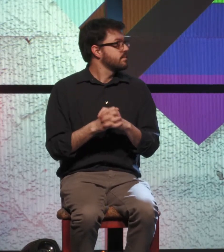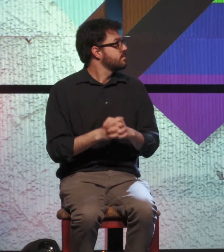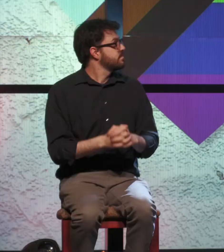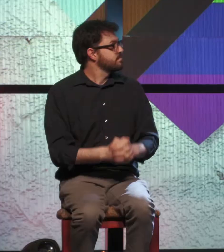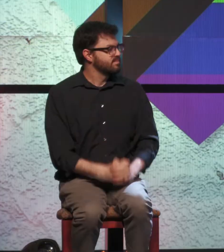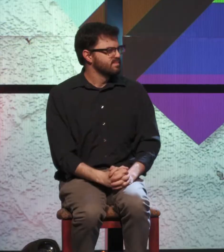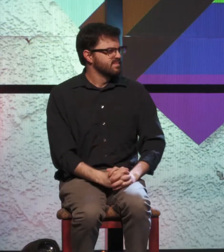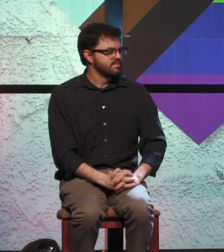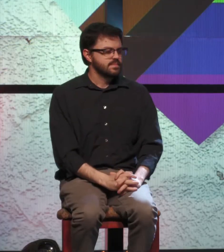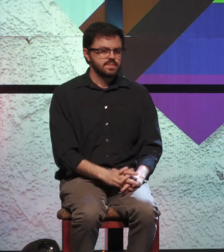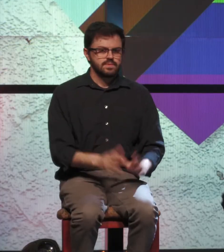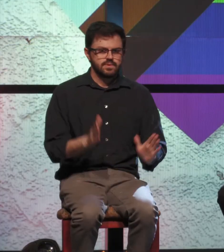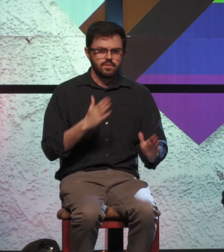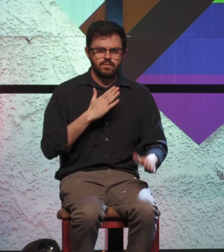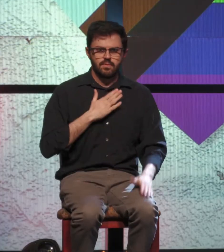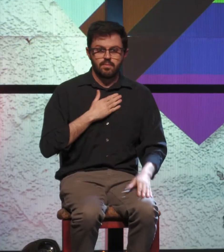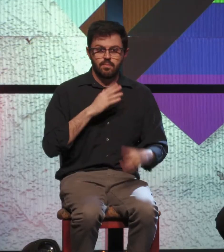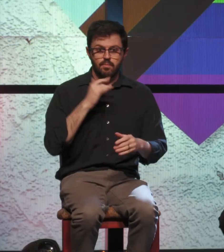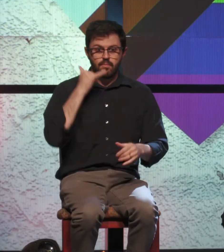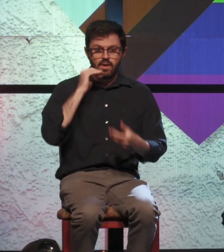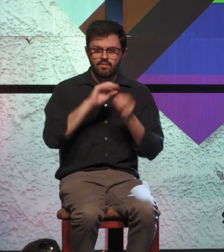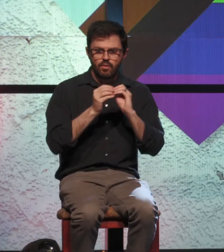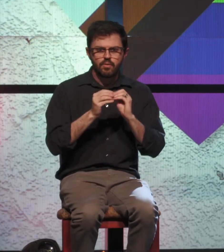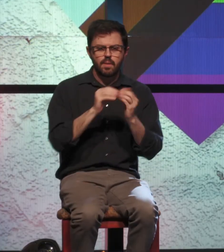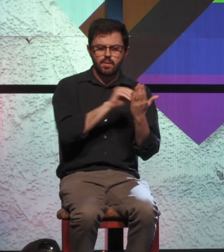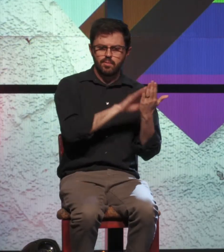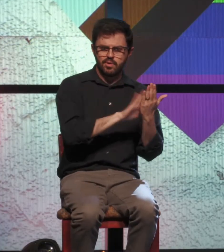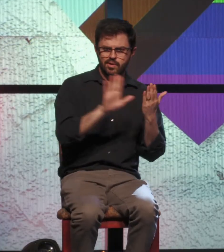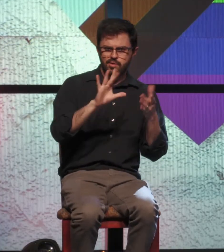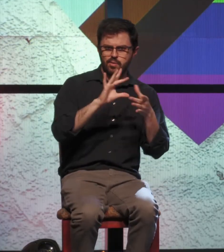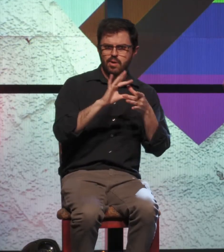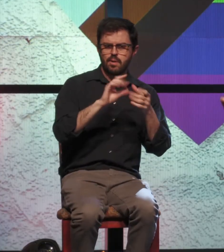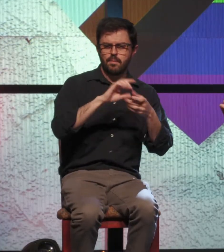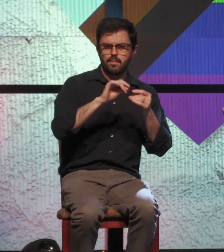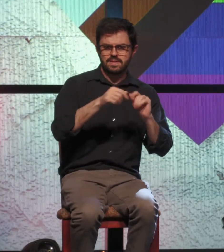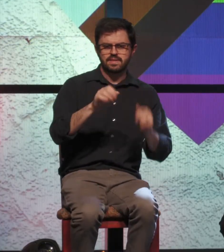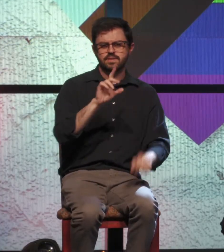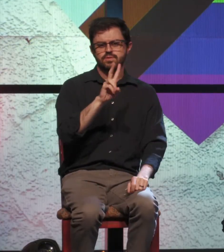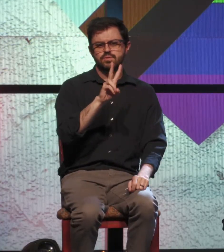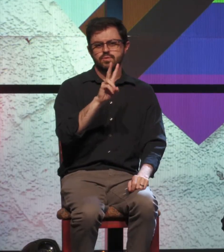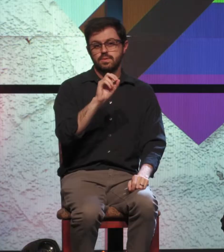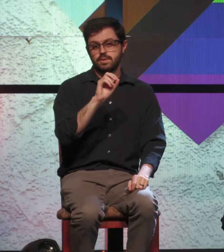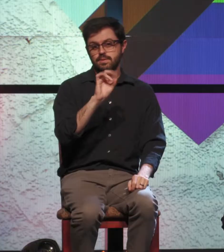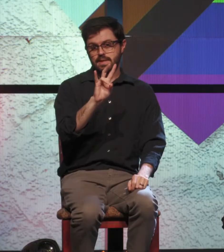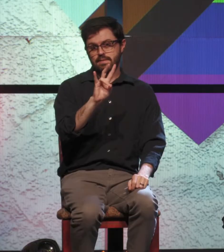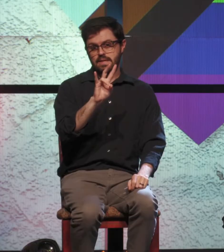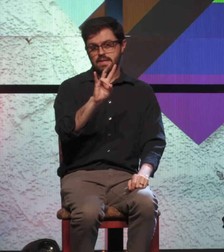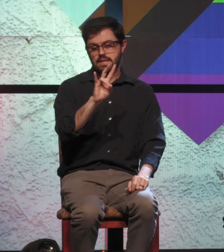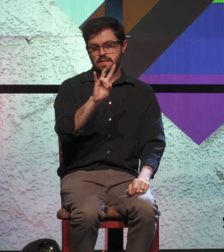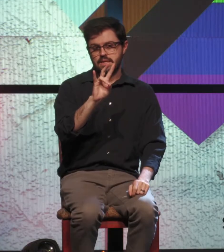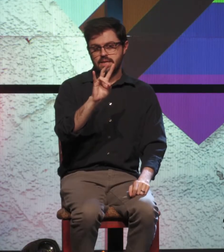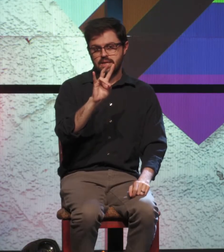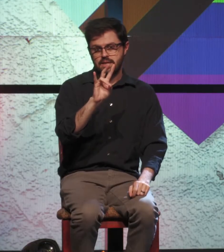this number in your messaging, but don't message me anything yet. I mean, you can if you want to, but 207,